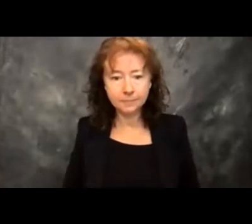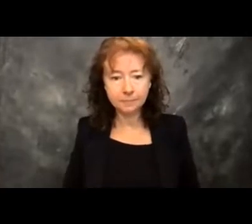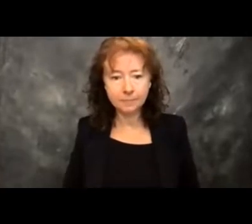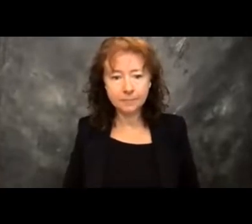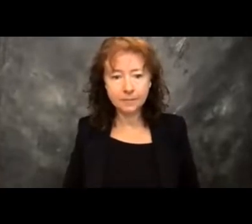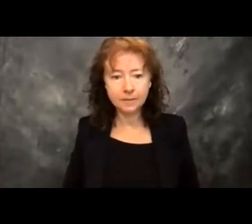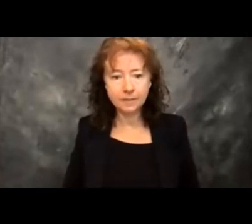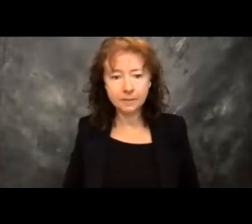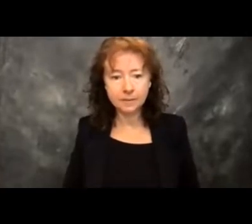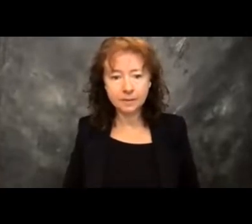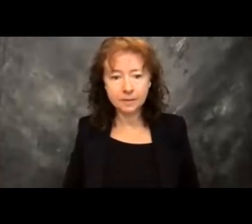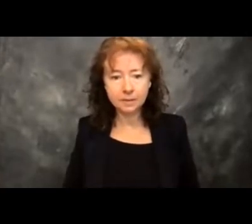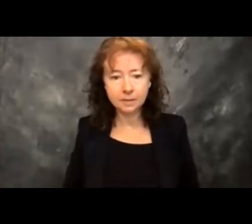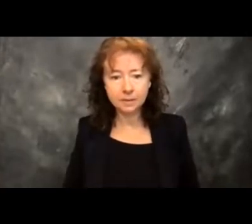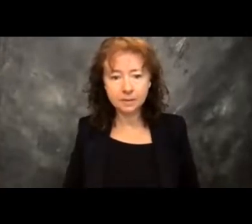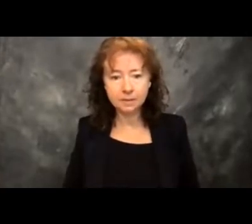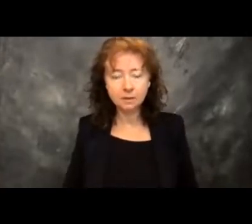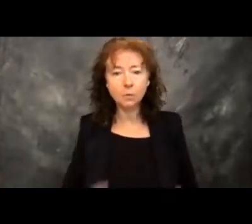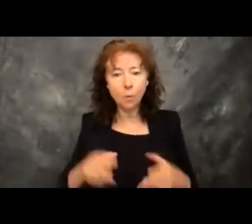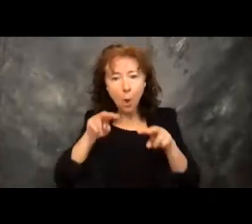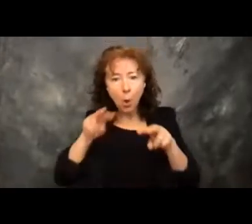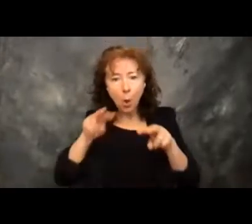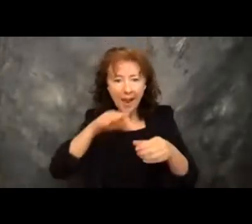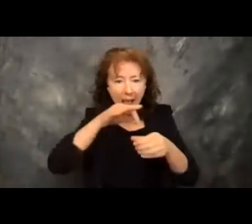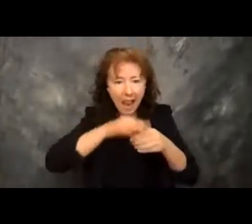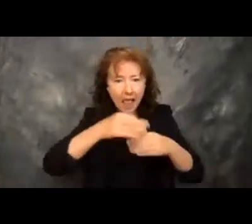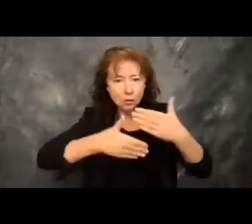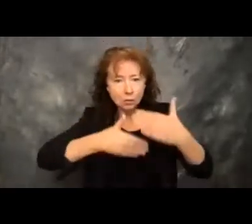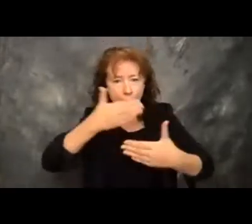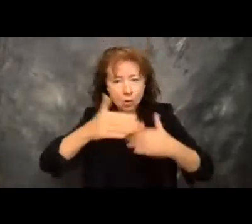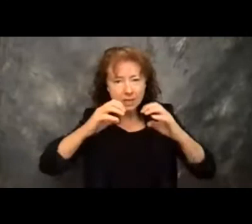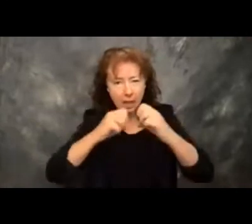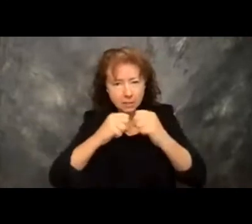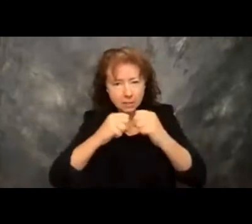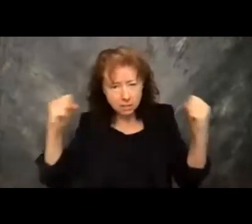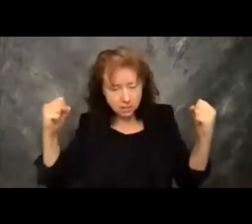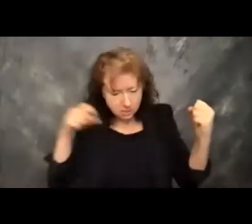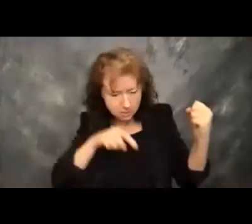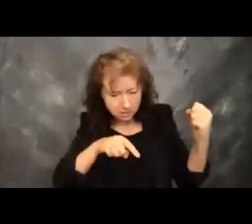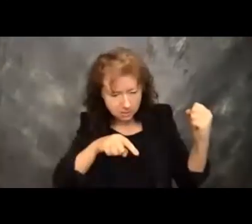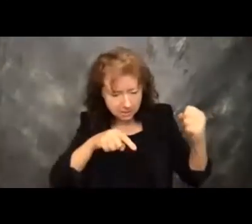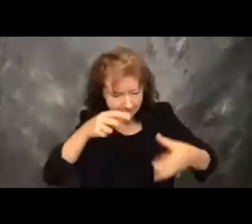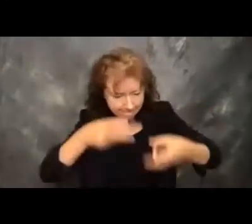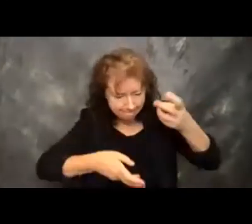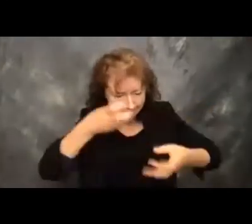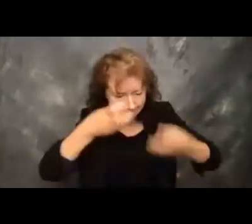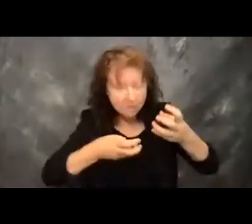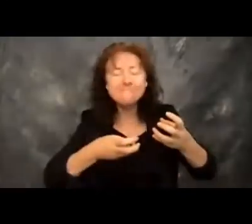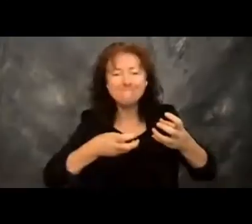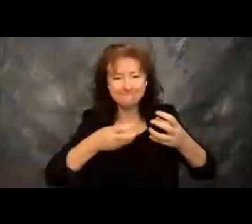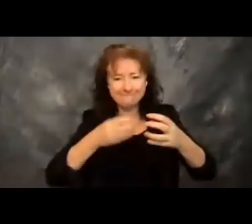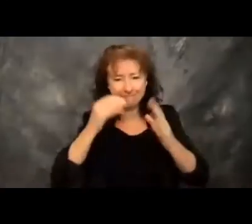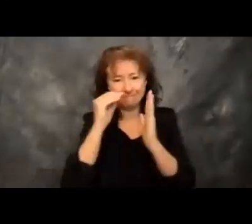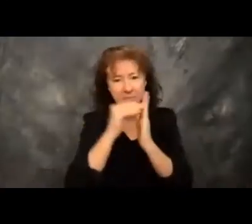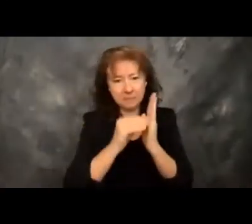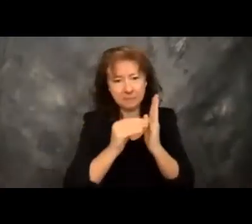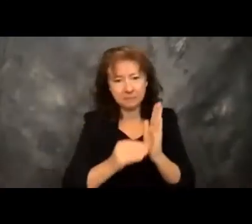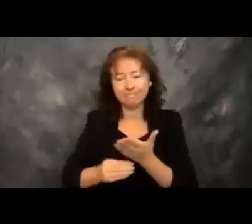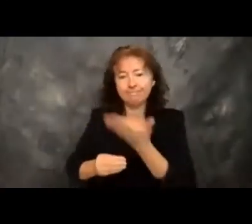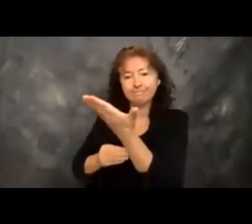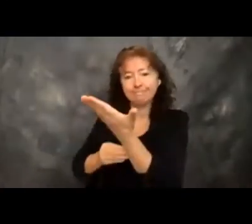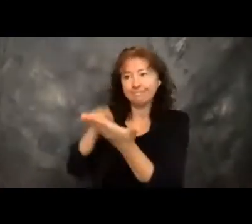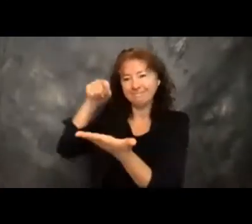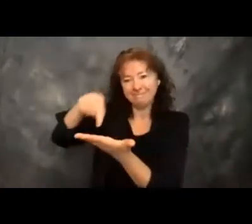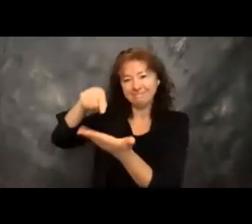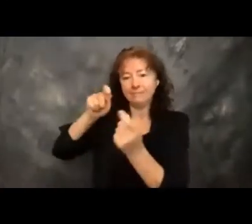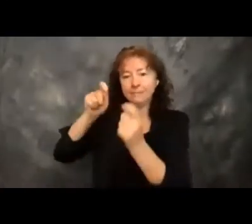following elect process, and we gave this recommendation. But in the